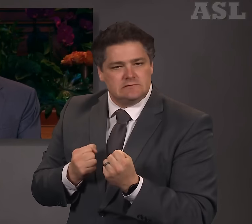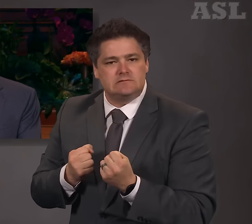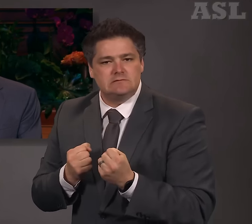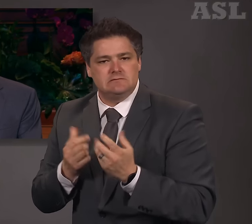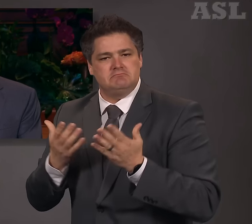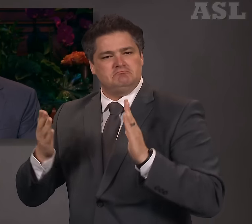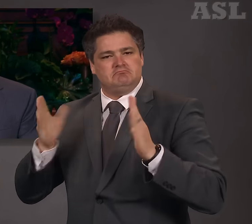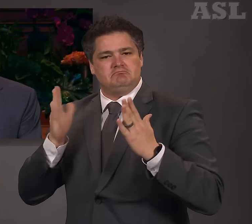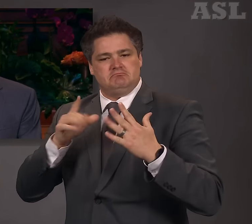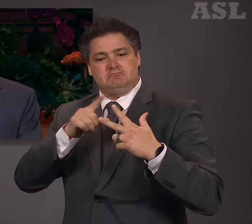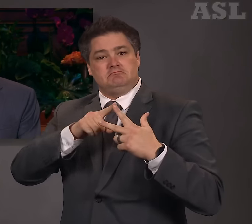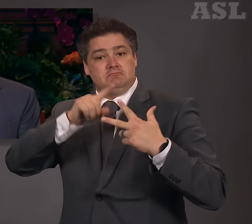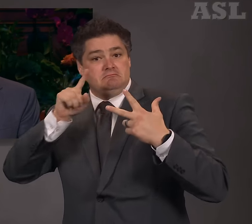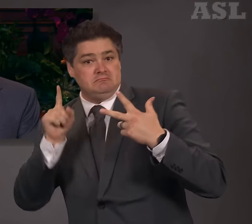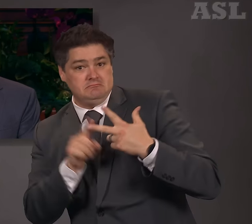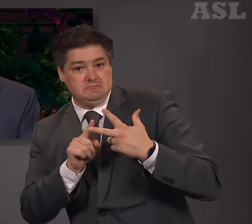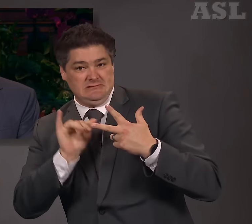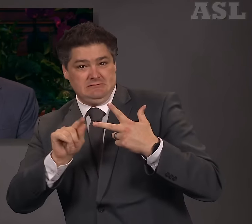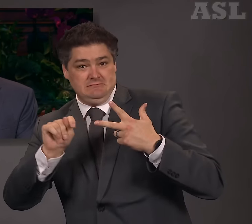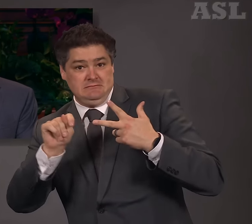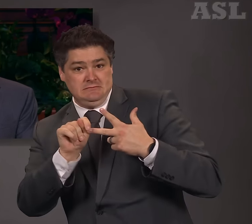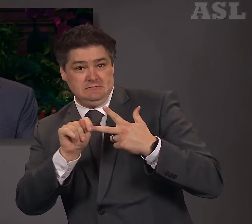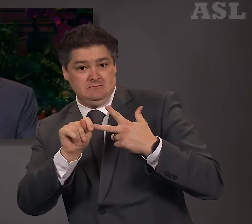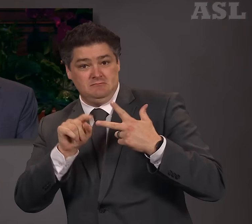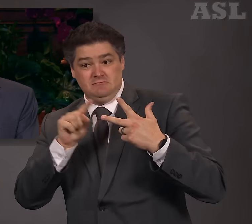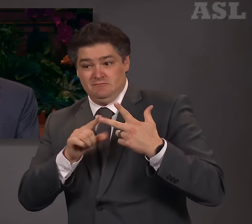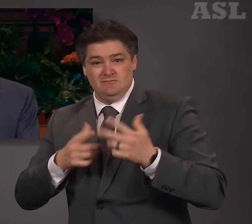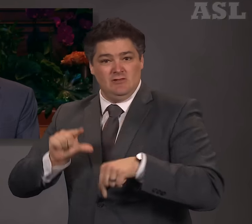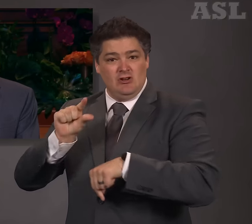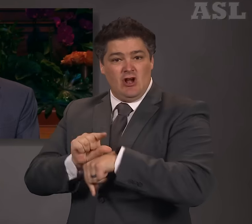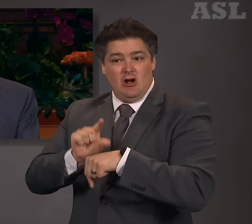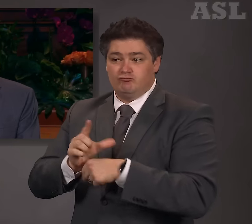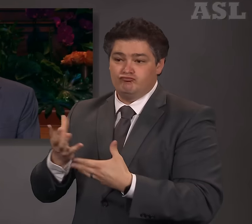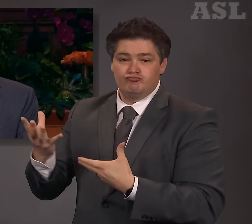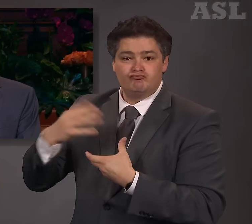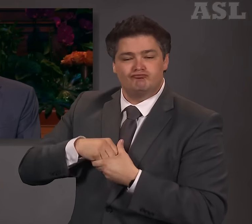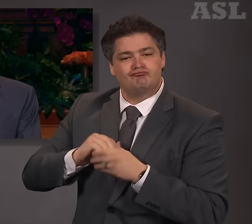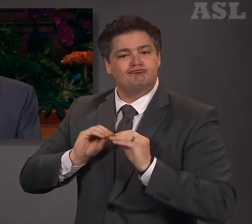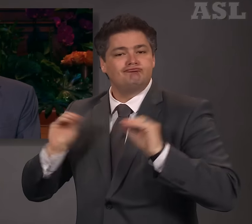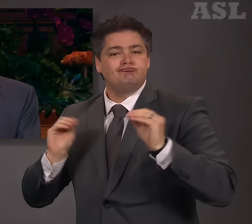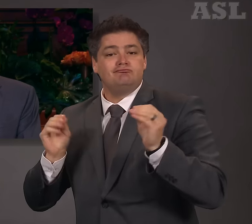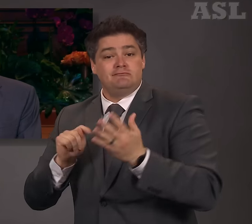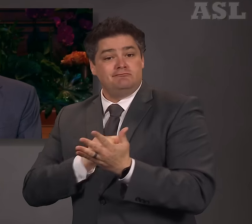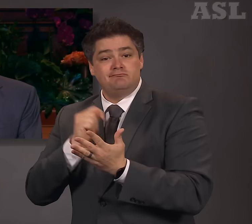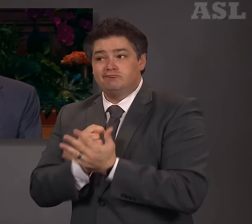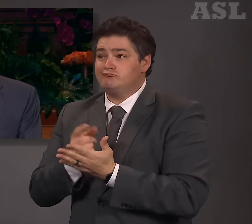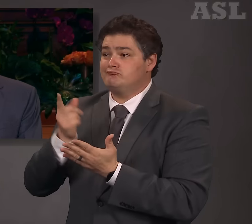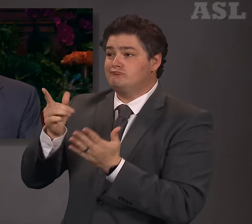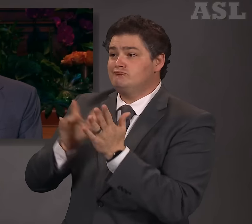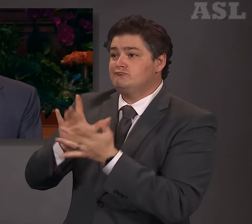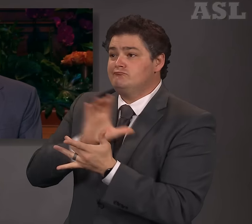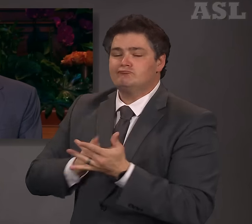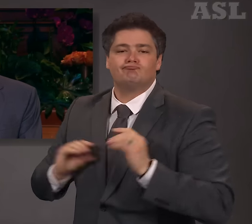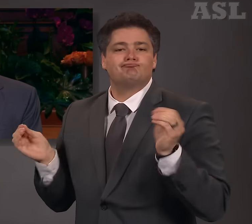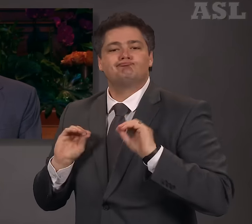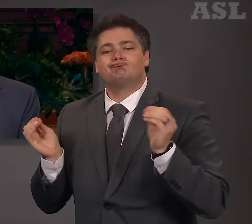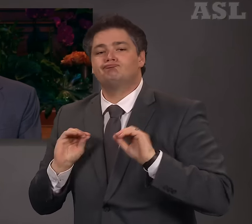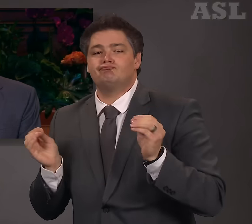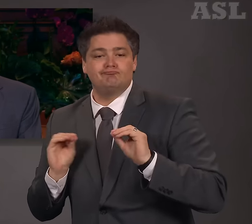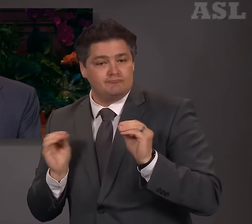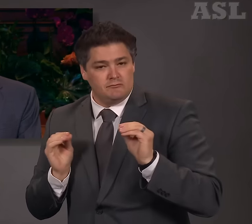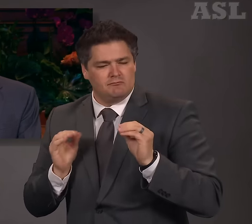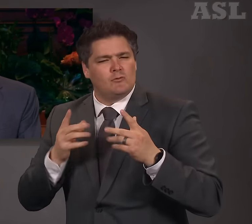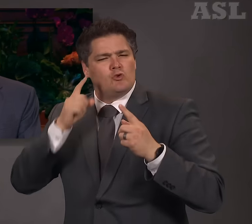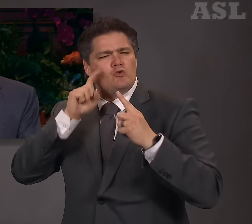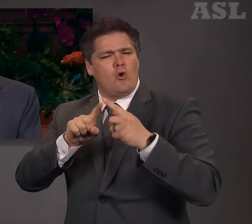who receive not the gospel, neither the testimony of Jesus. Note that the distinguishing characteristic for